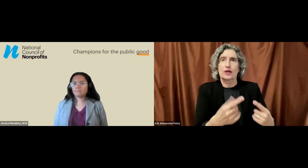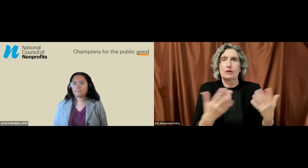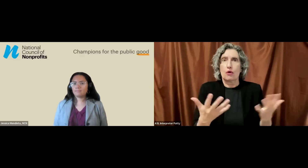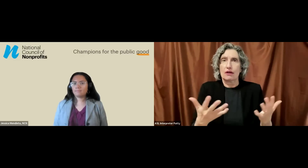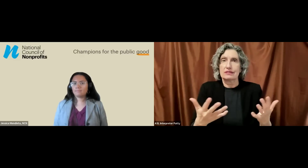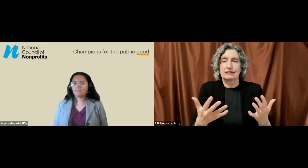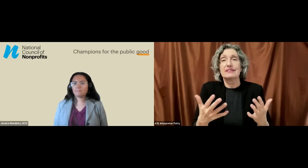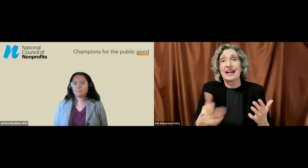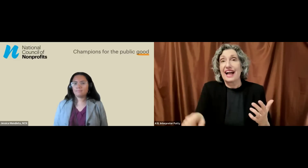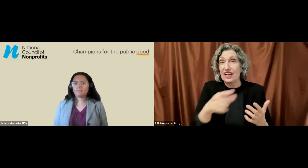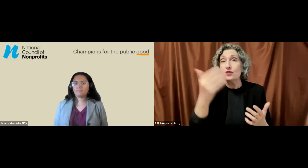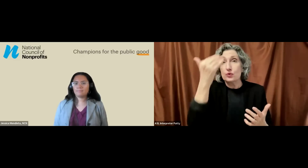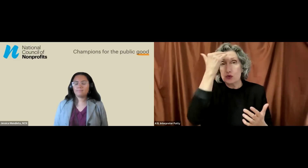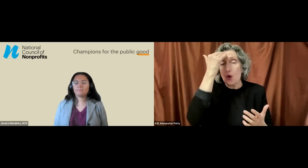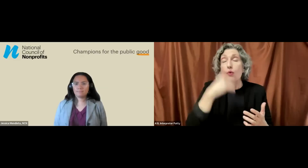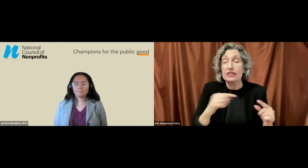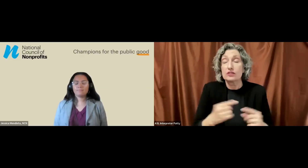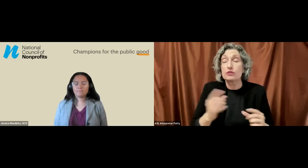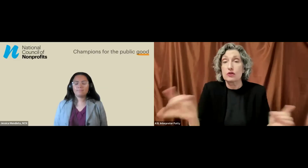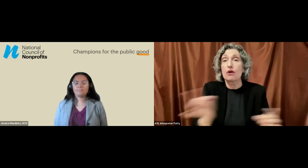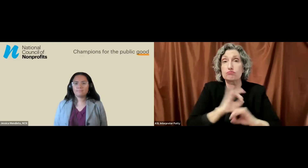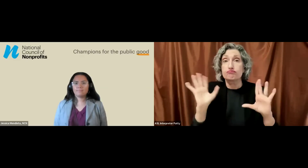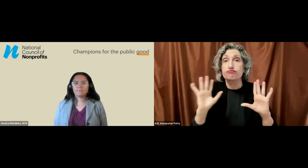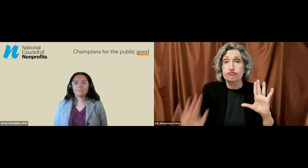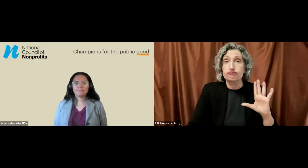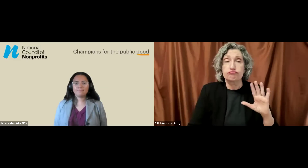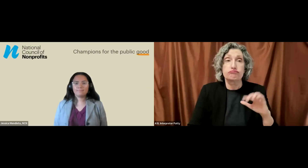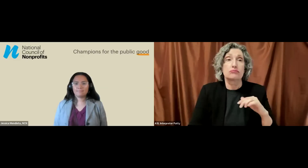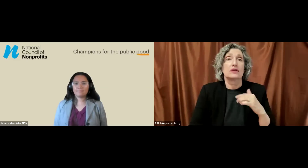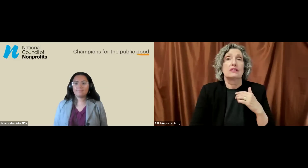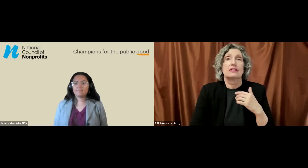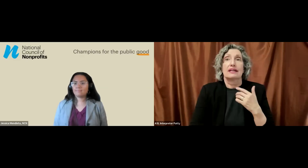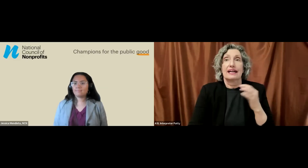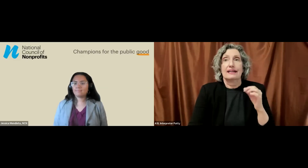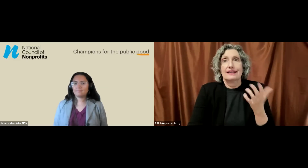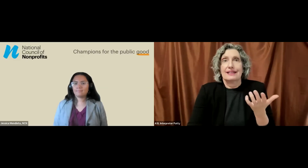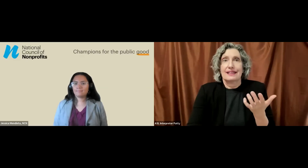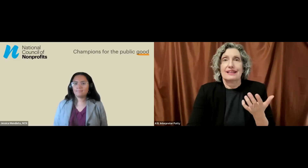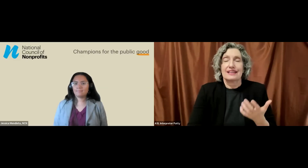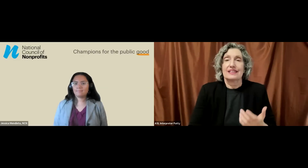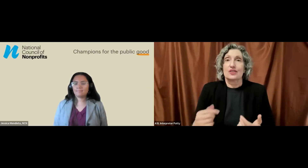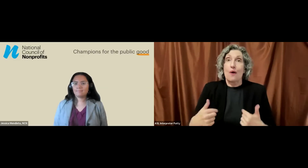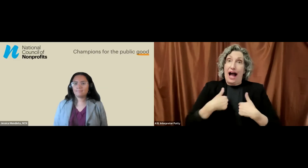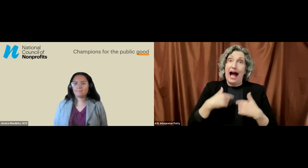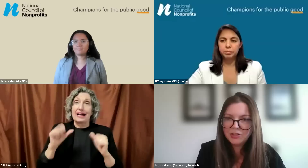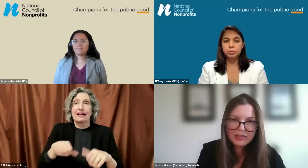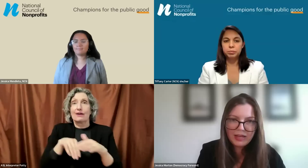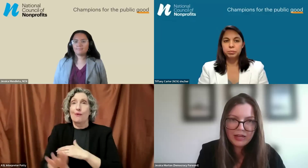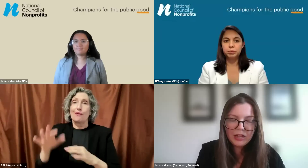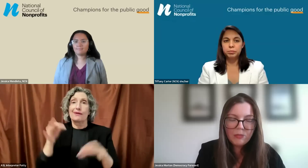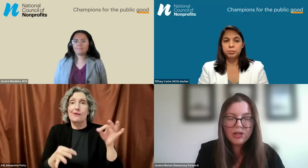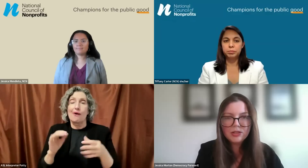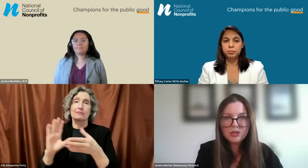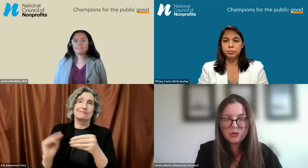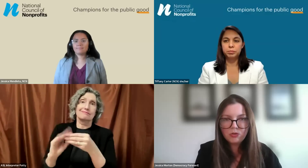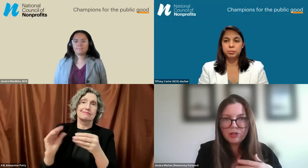injury is irreparable and it is tremendous and significant. And so it's all well and good for me to walk into court and say